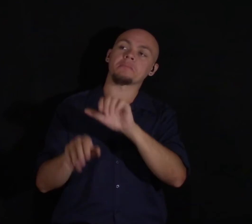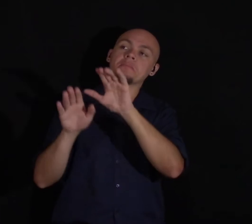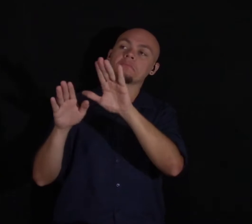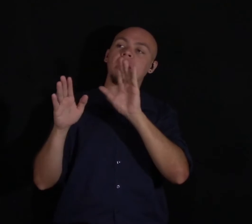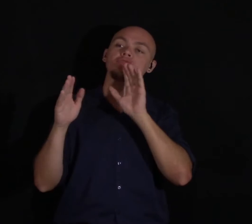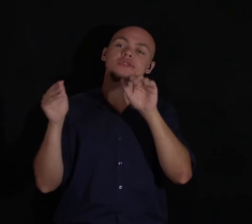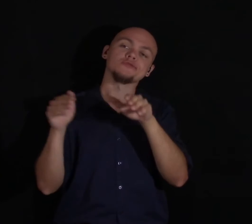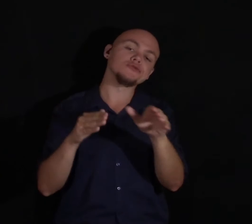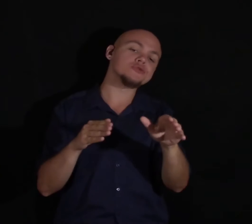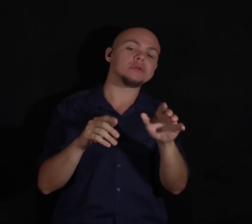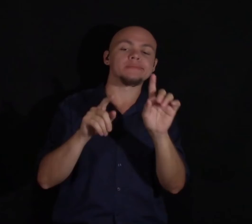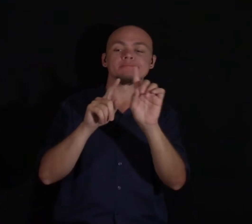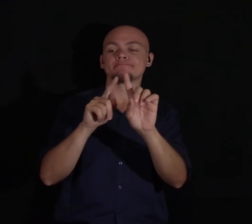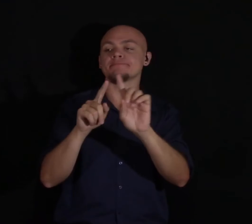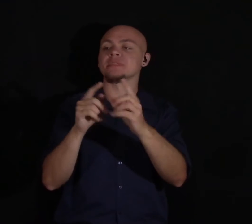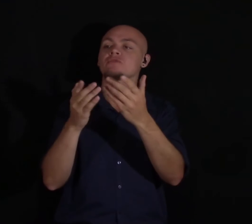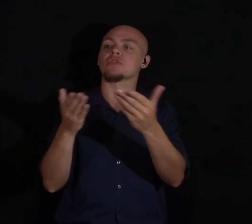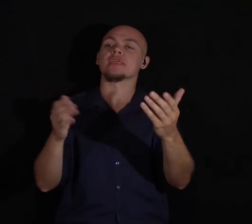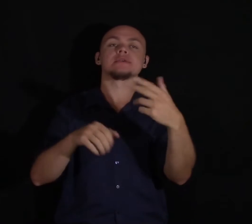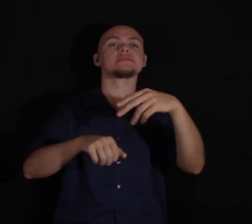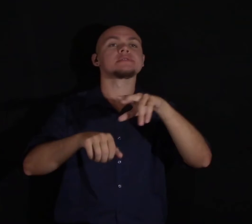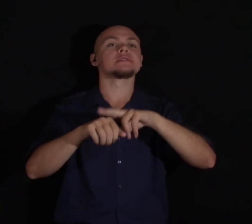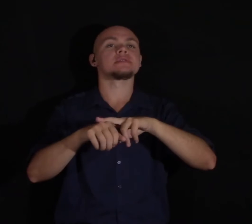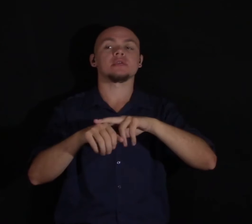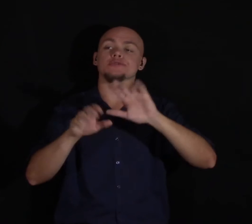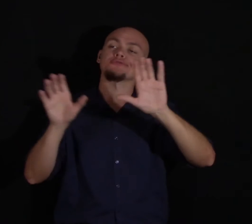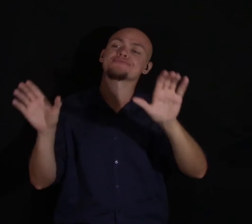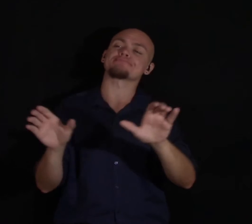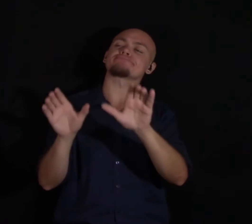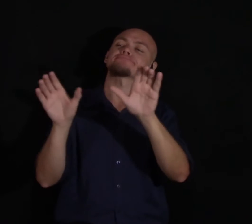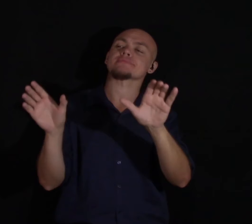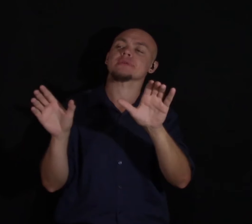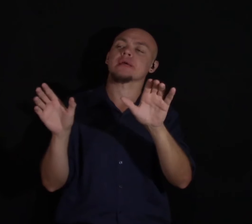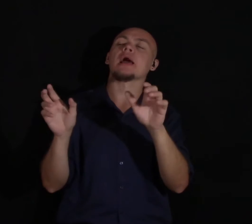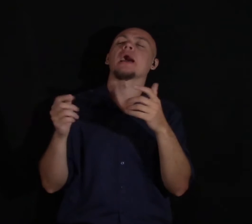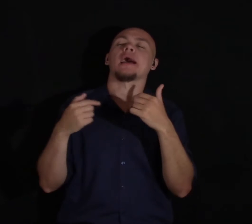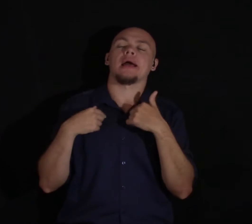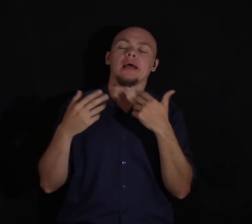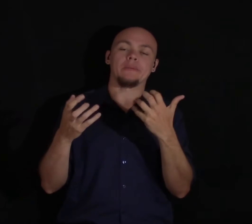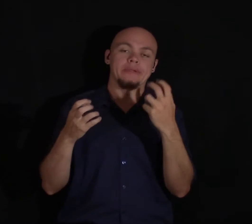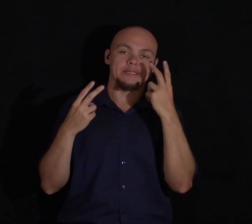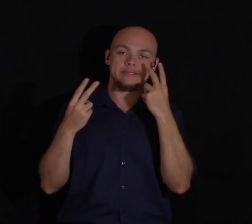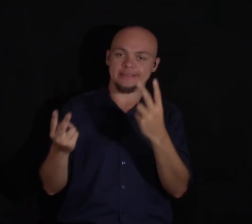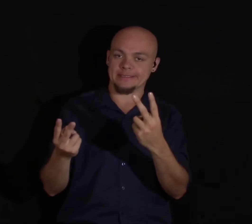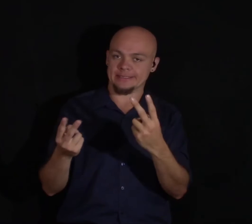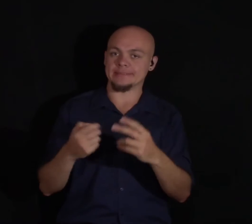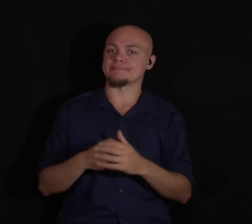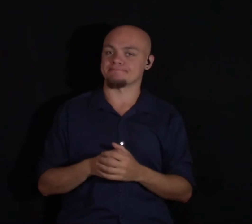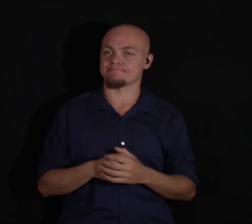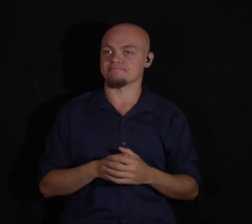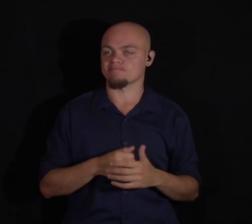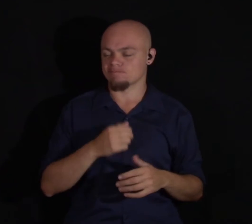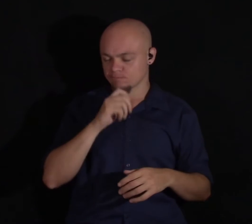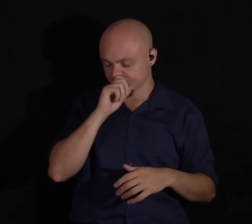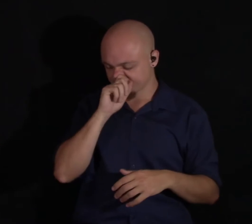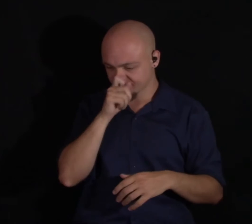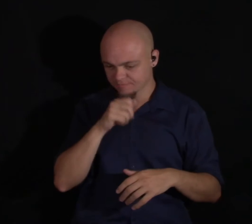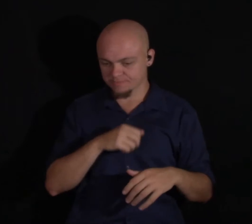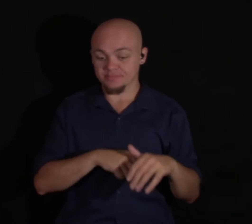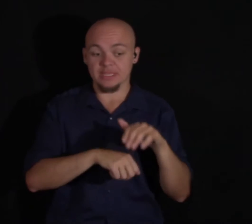the wondrous works with which nature adorns her chosen dwelling-places. We had arrived in England at the beginning of October, and it